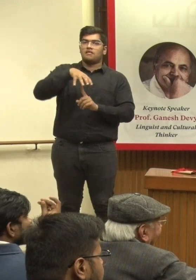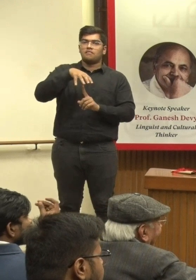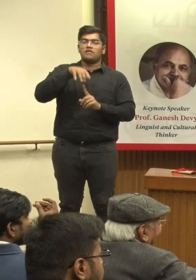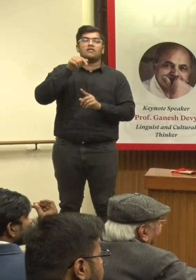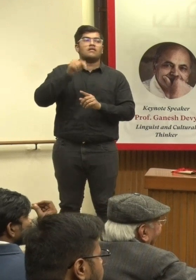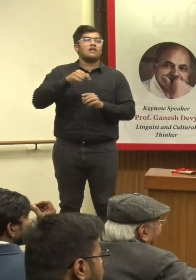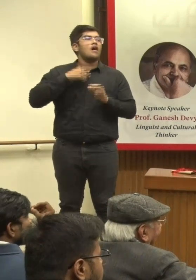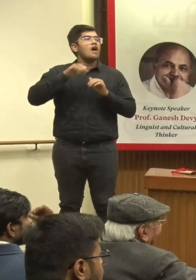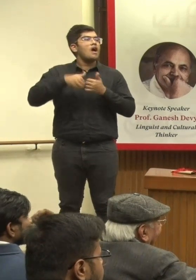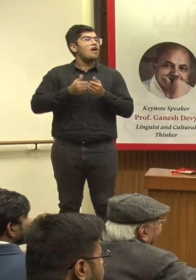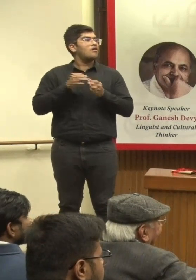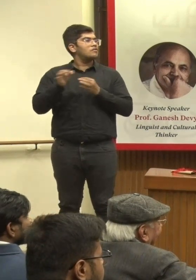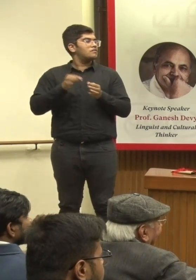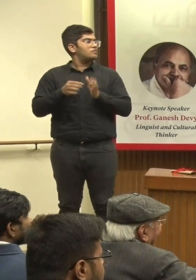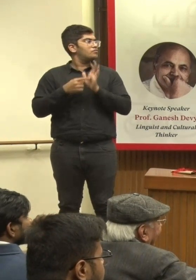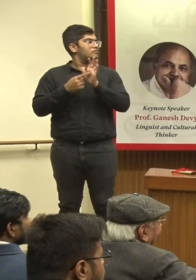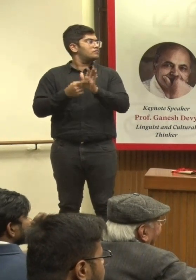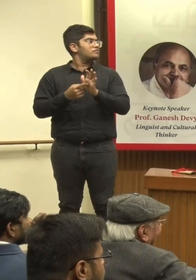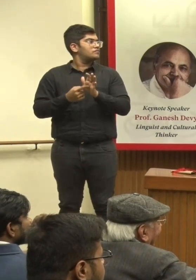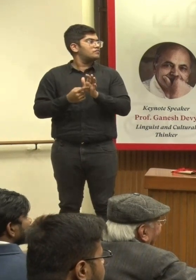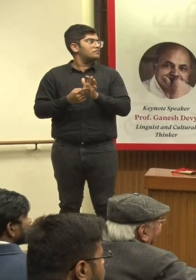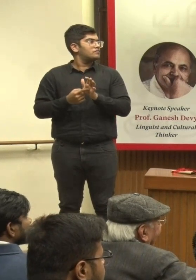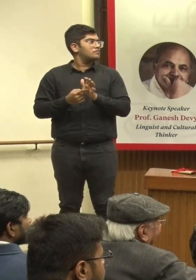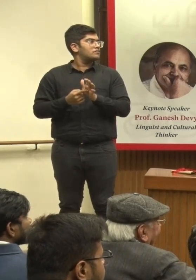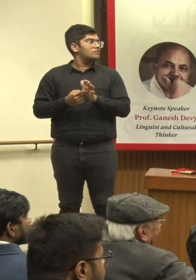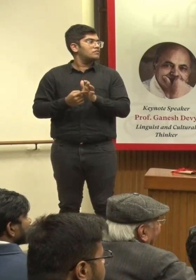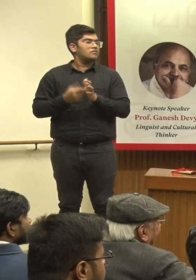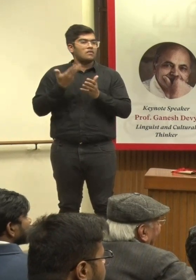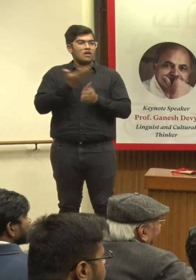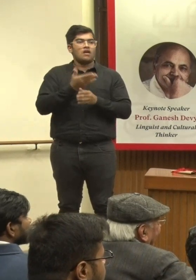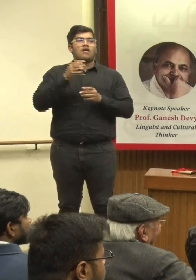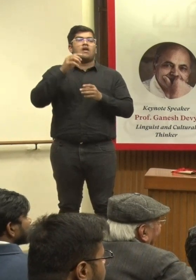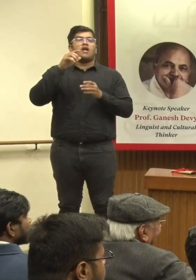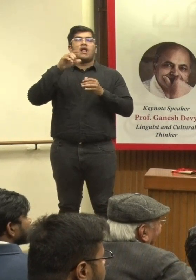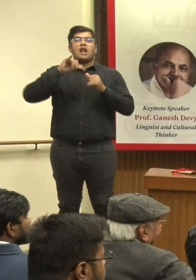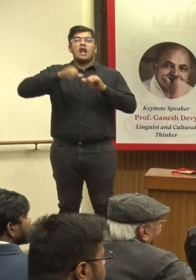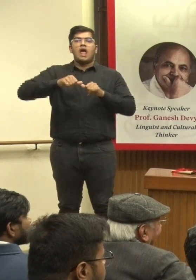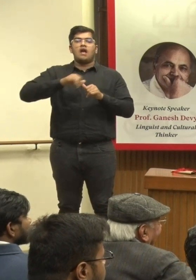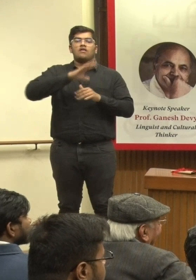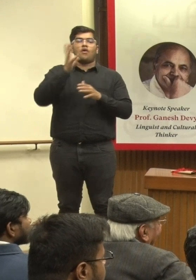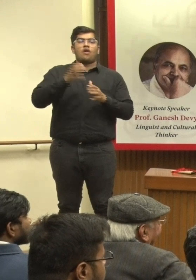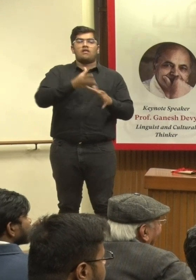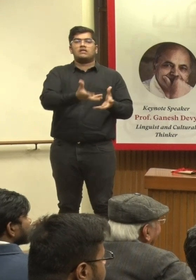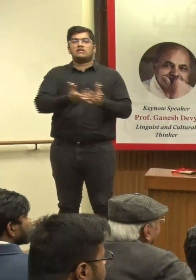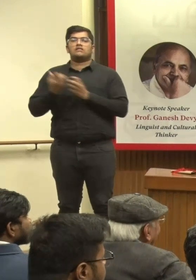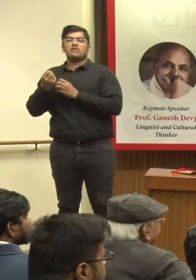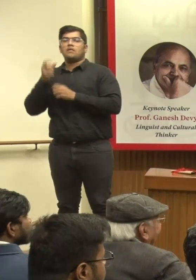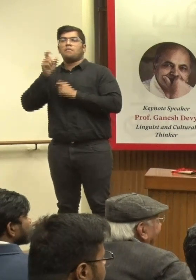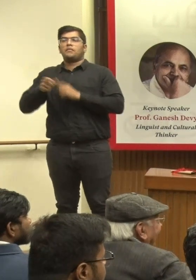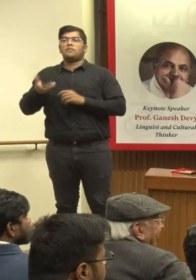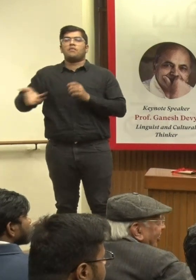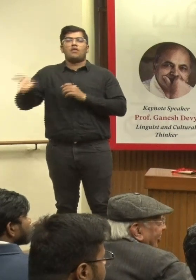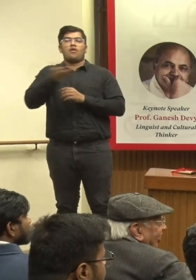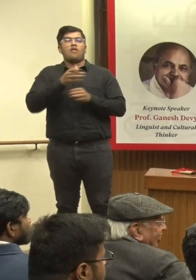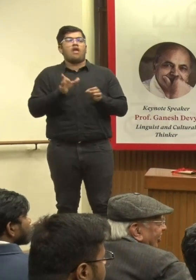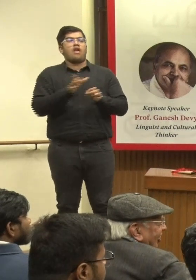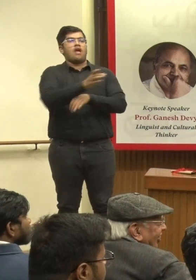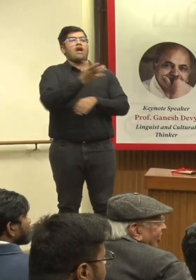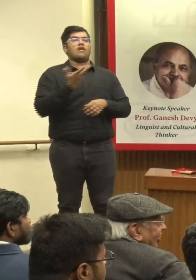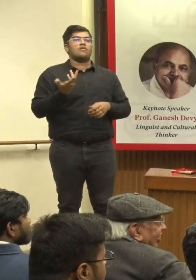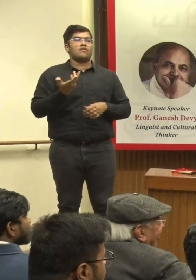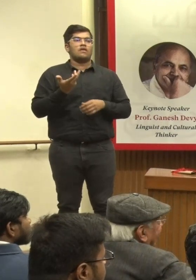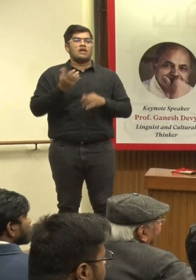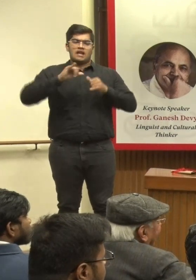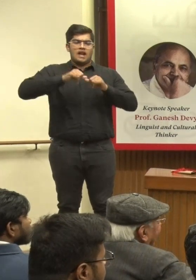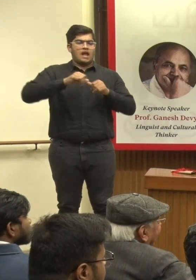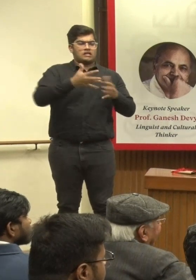how will I, what is the, dislanded these people. I mean, dispossessed these people of their land. The land was not taken